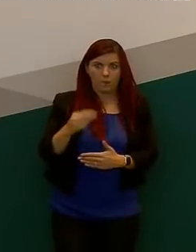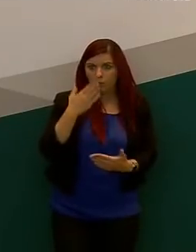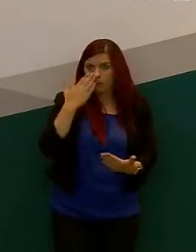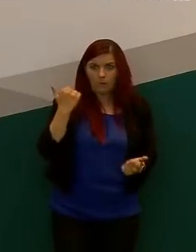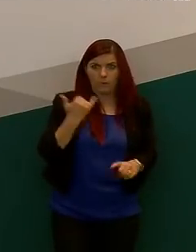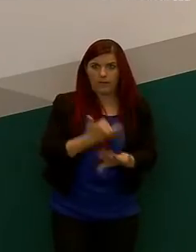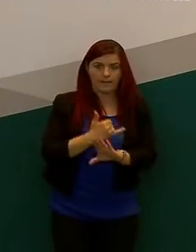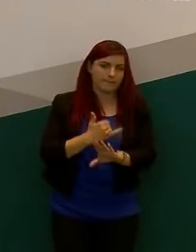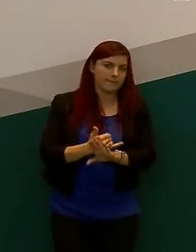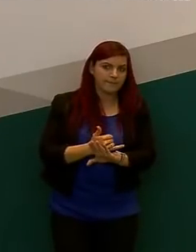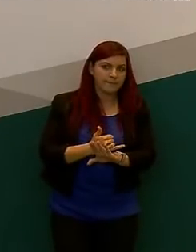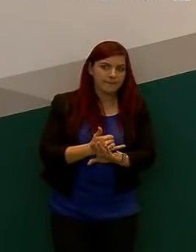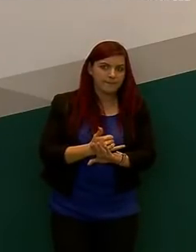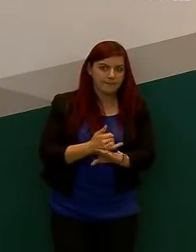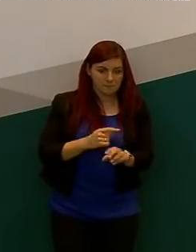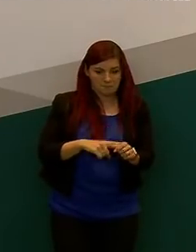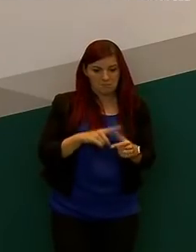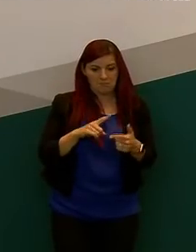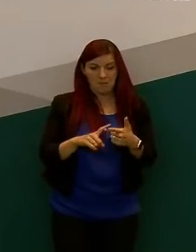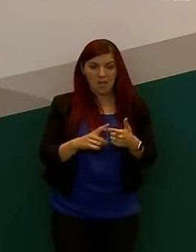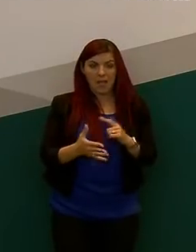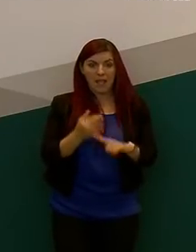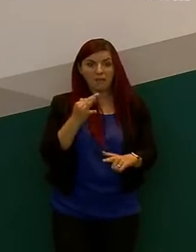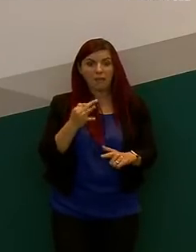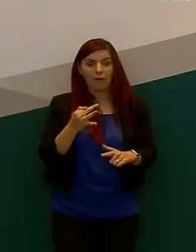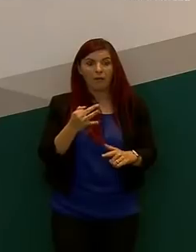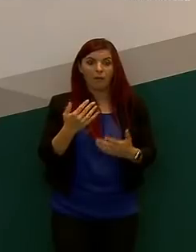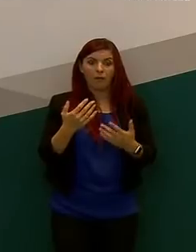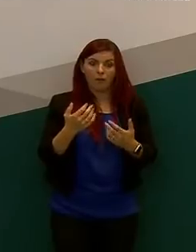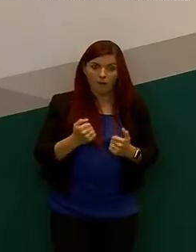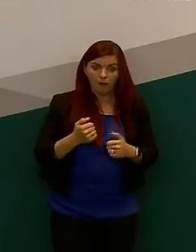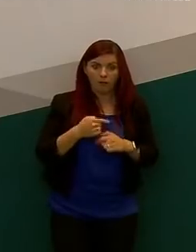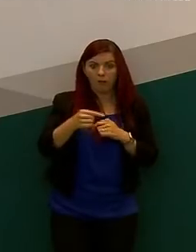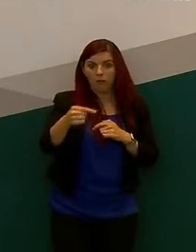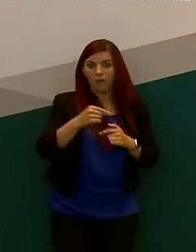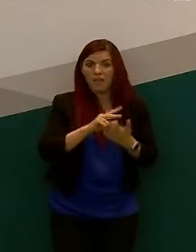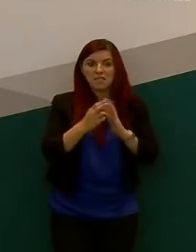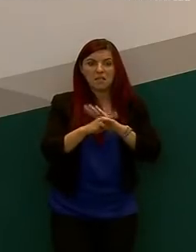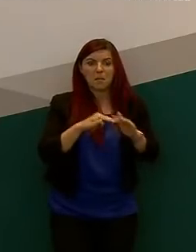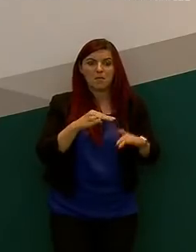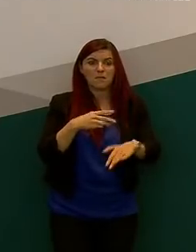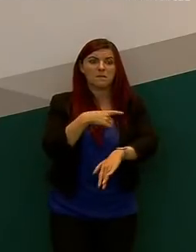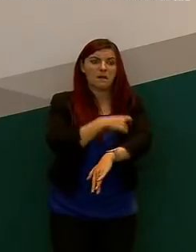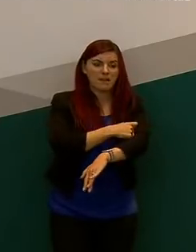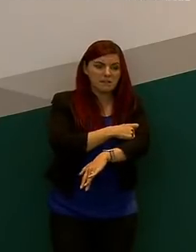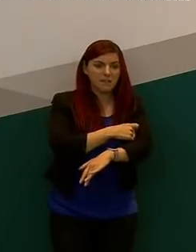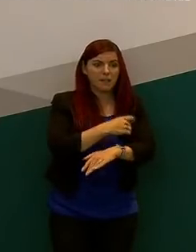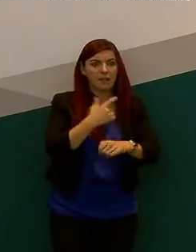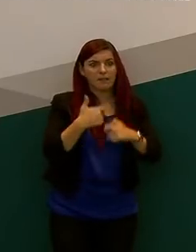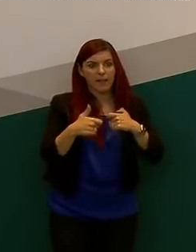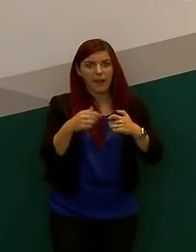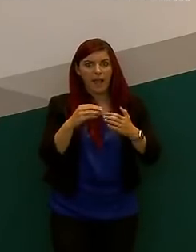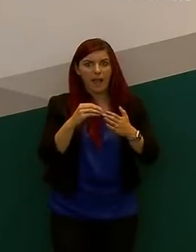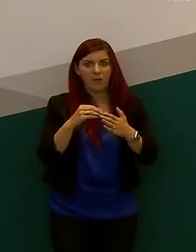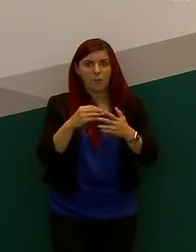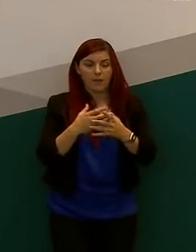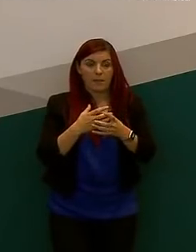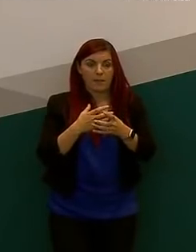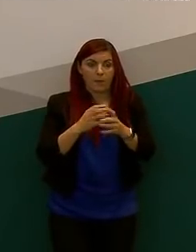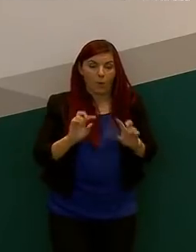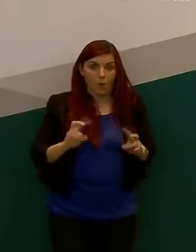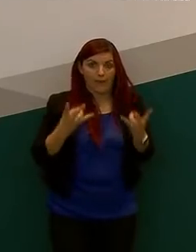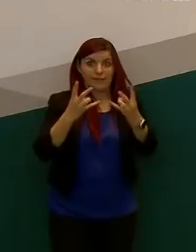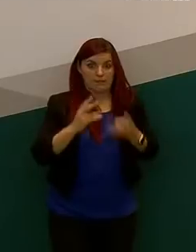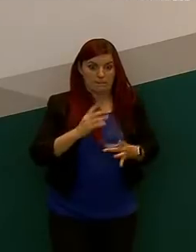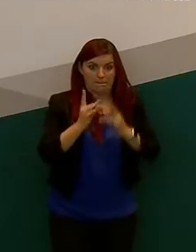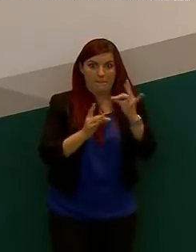a vaccine over the next 18 months would be the fastest produced vaccine in history. And now,